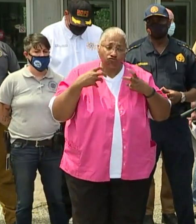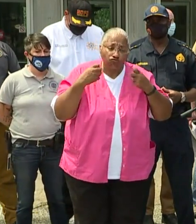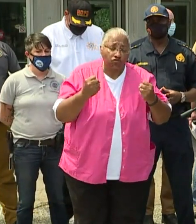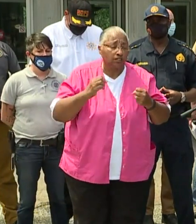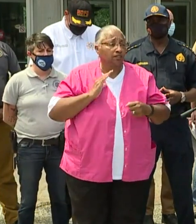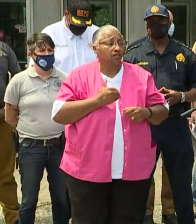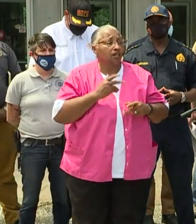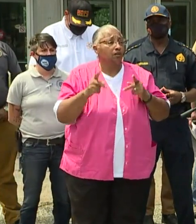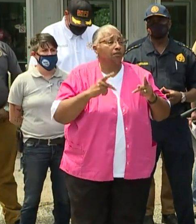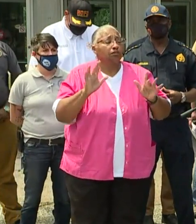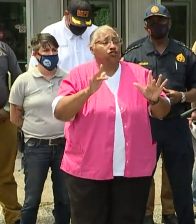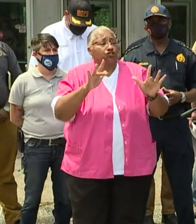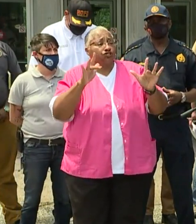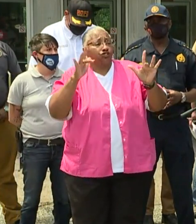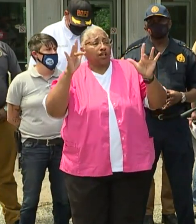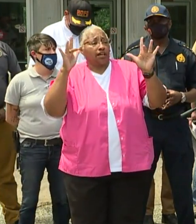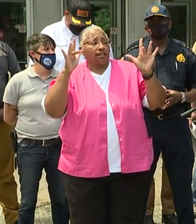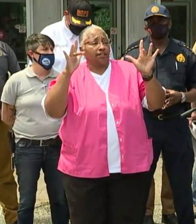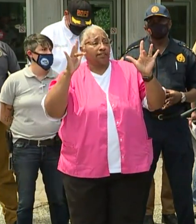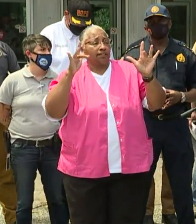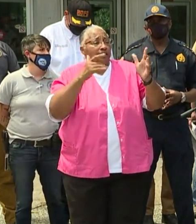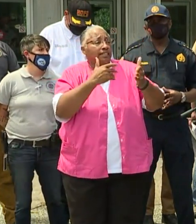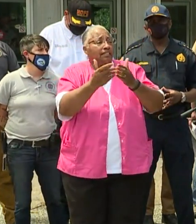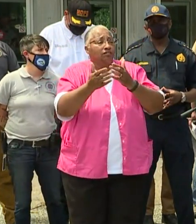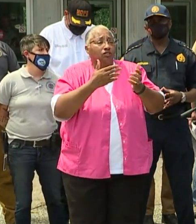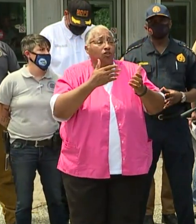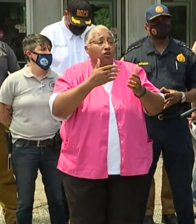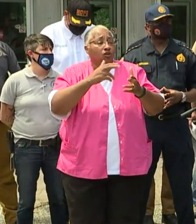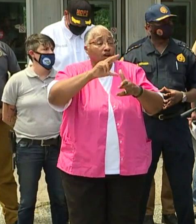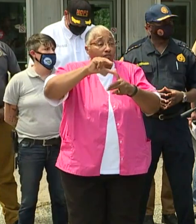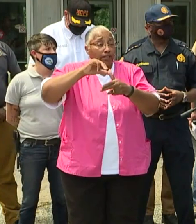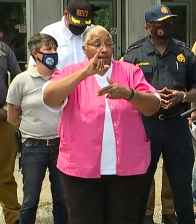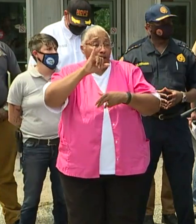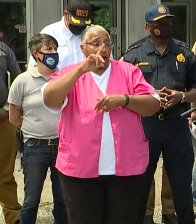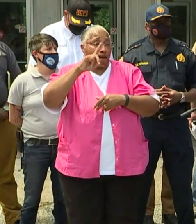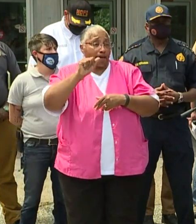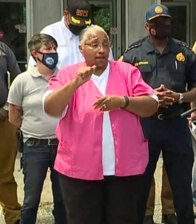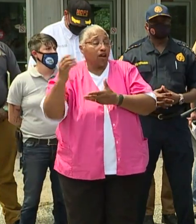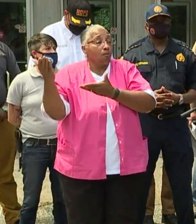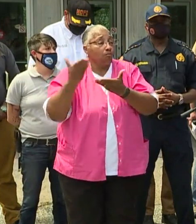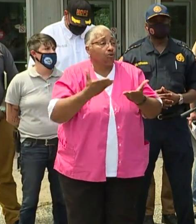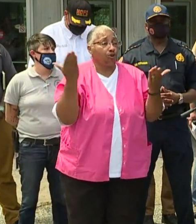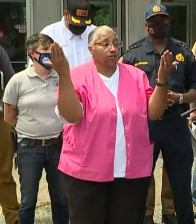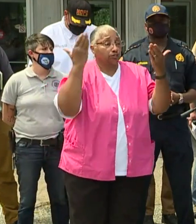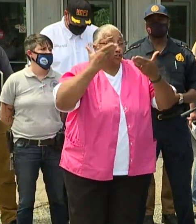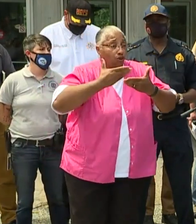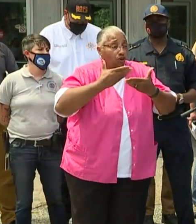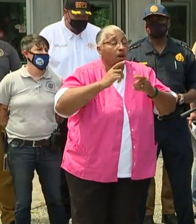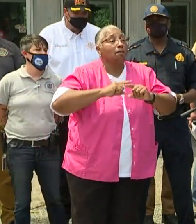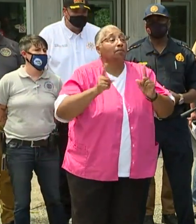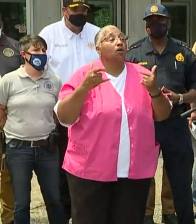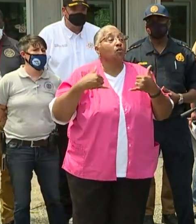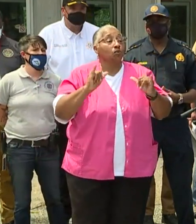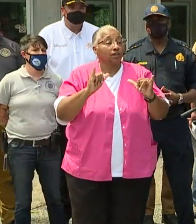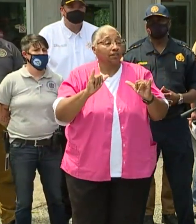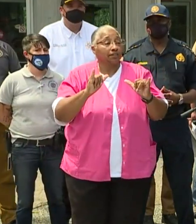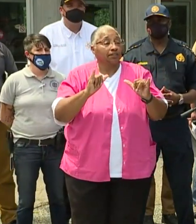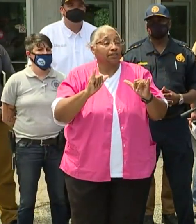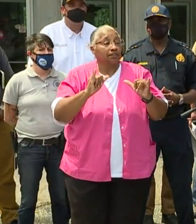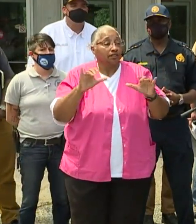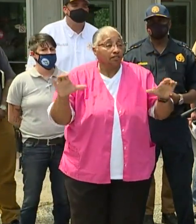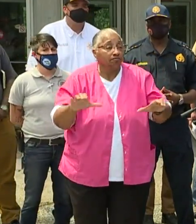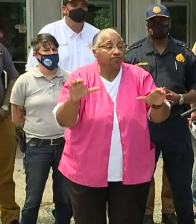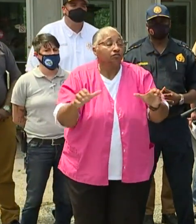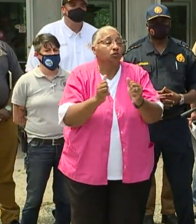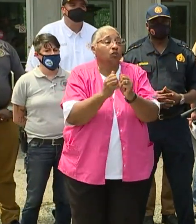shined through the darkness that Ida brought our way. But we're going to continue to be the light in the city of